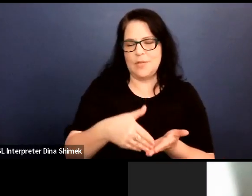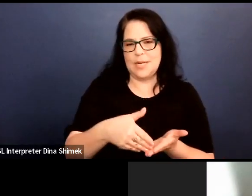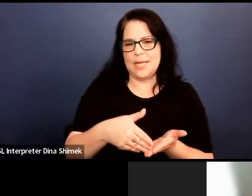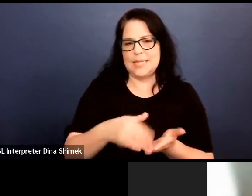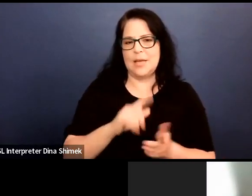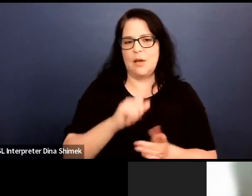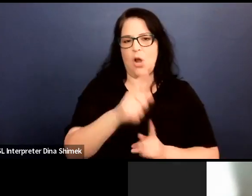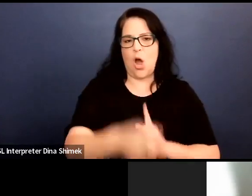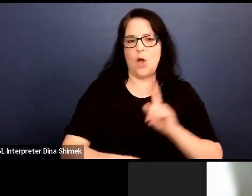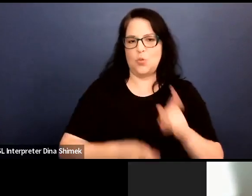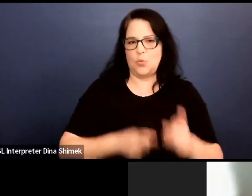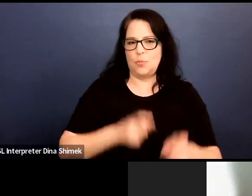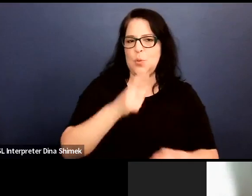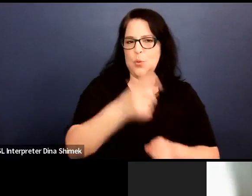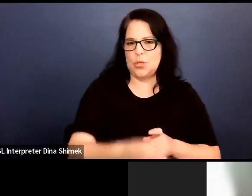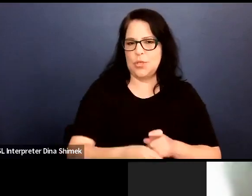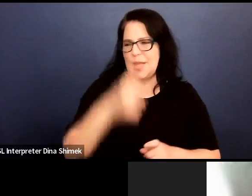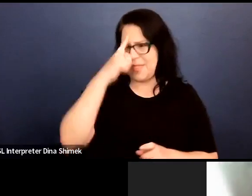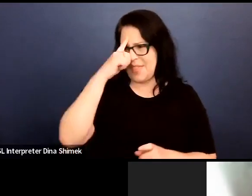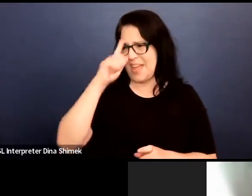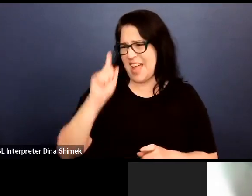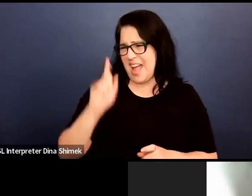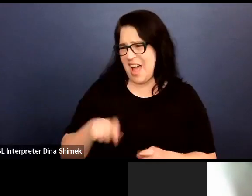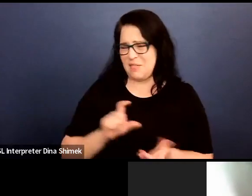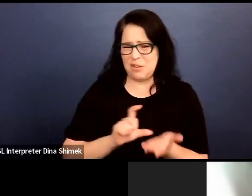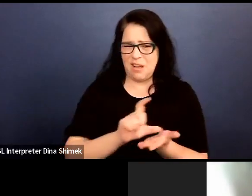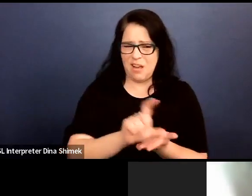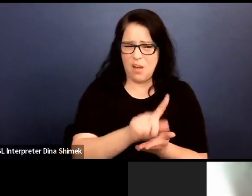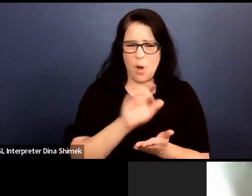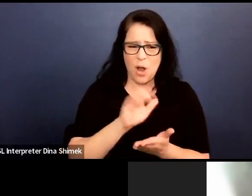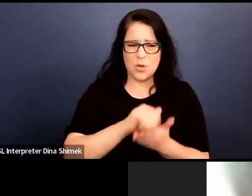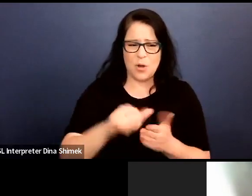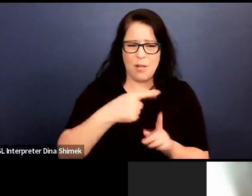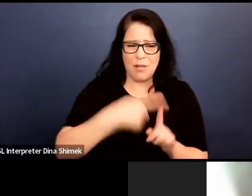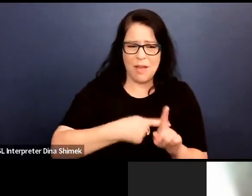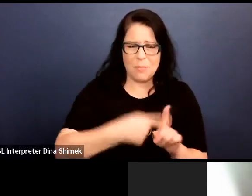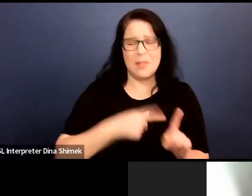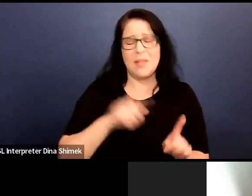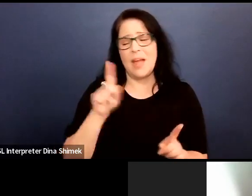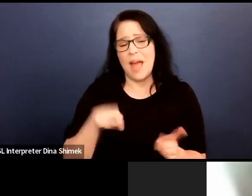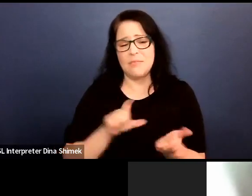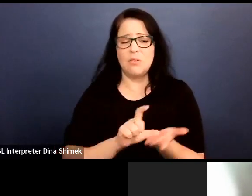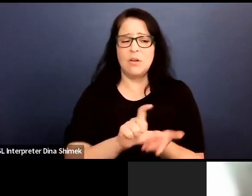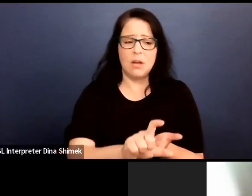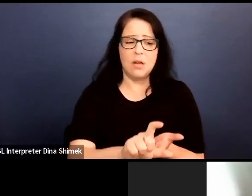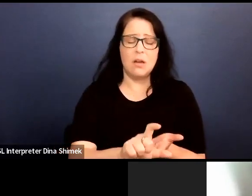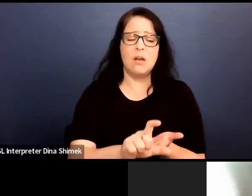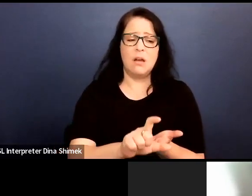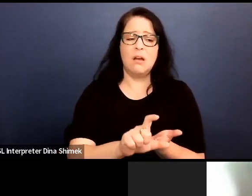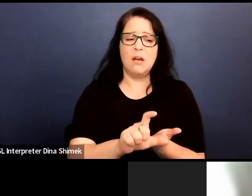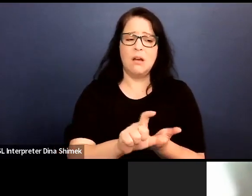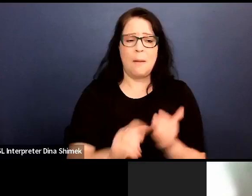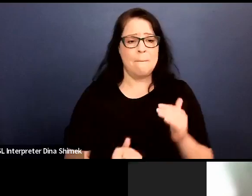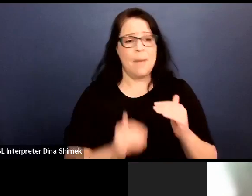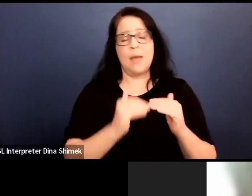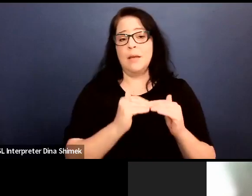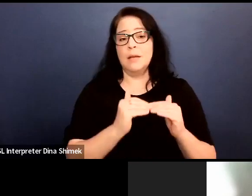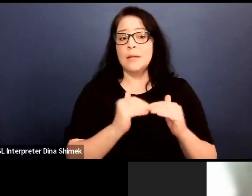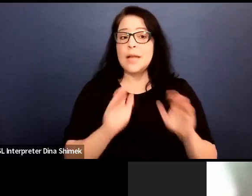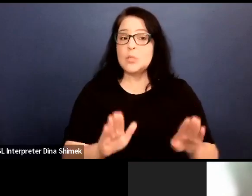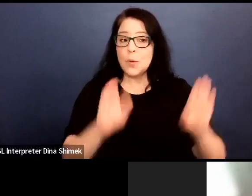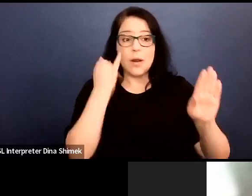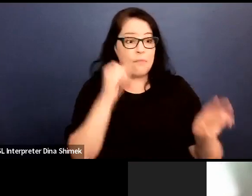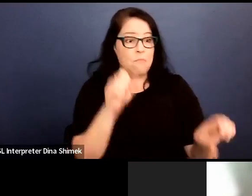right? People feel like, oh, I have to put in, $100 a month, or I have to, try to max it out, which is great if you